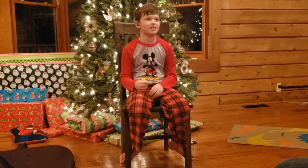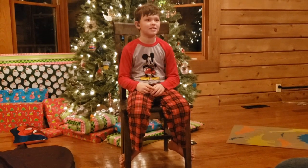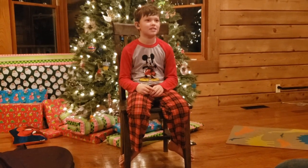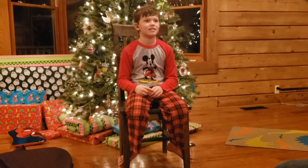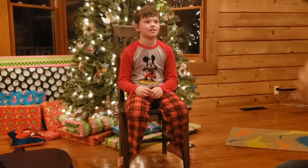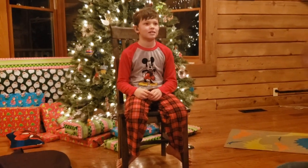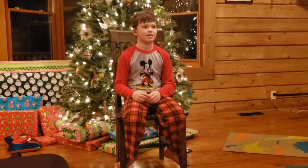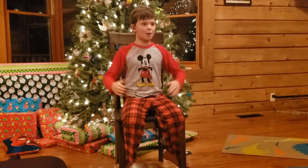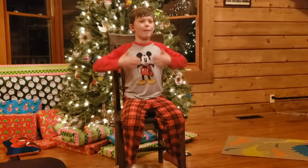Merry Christmas.